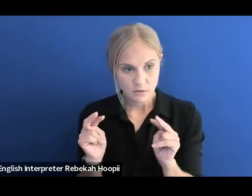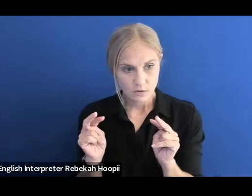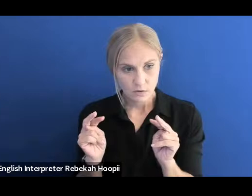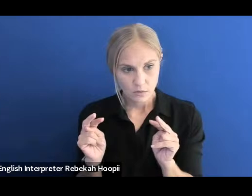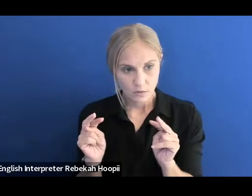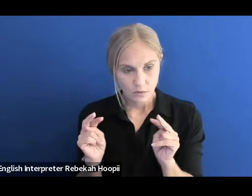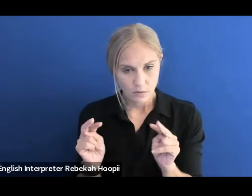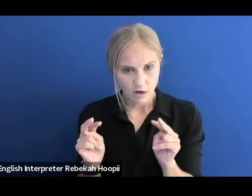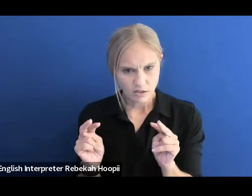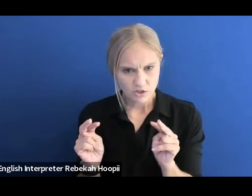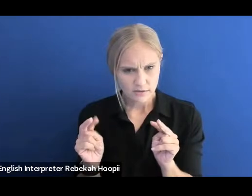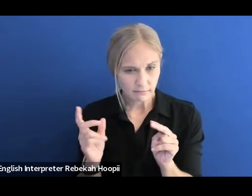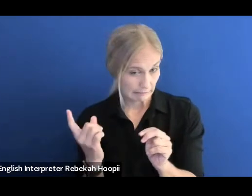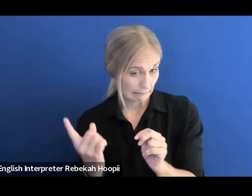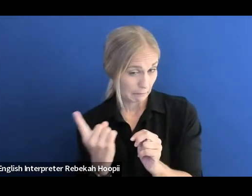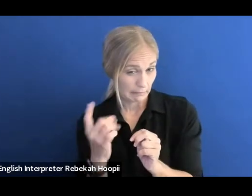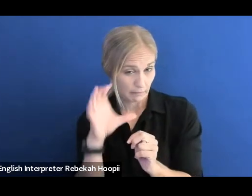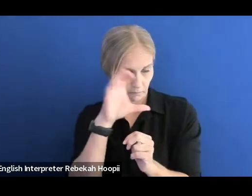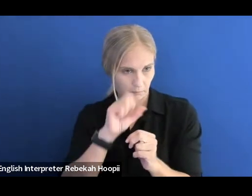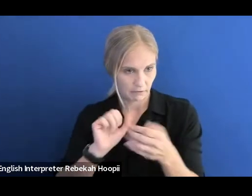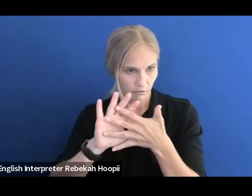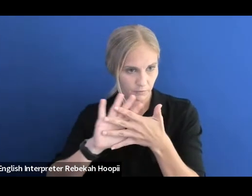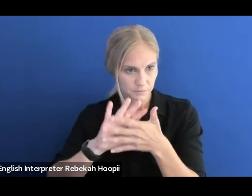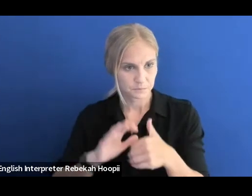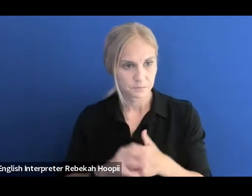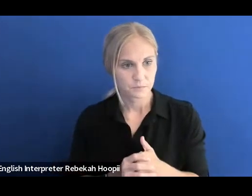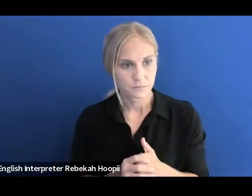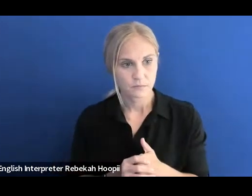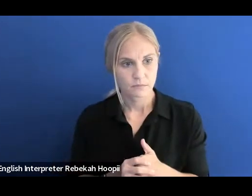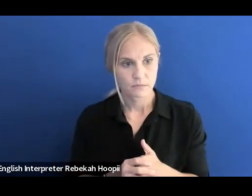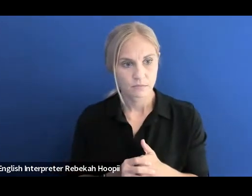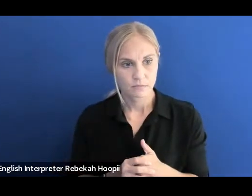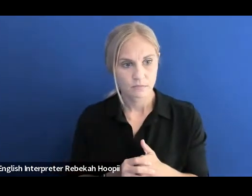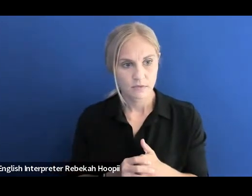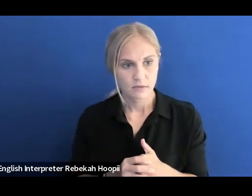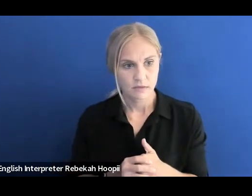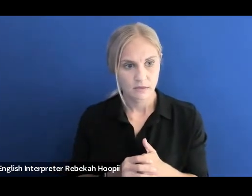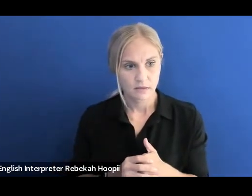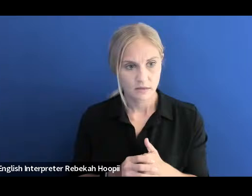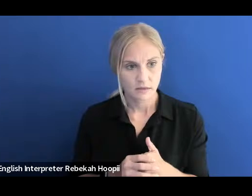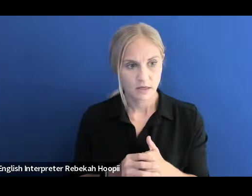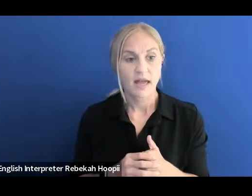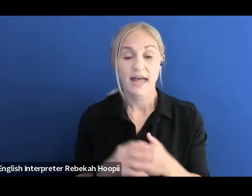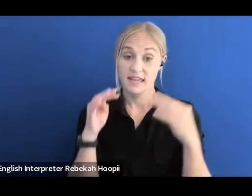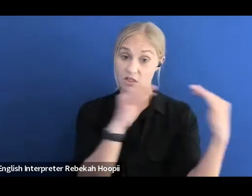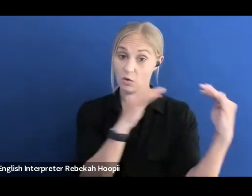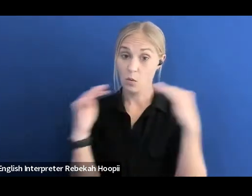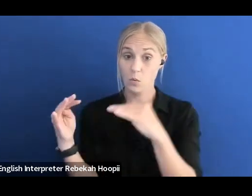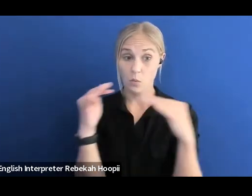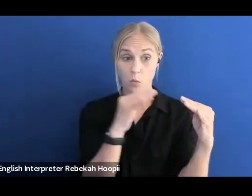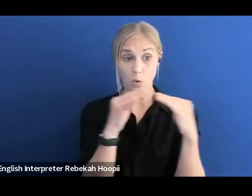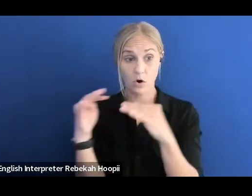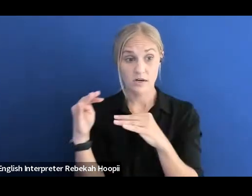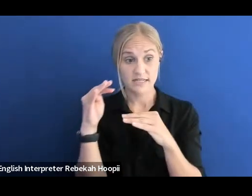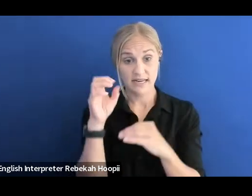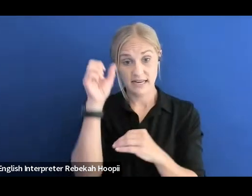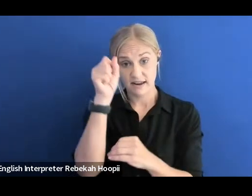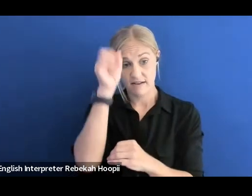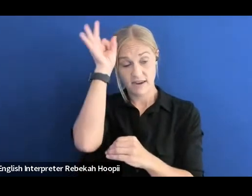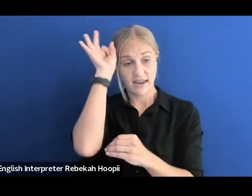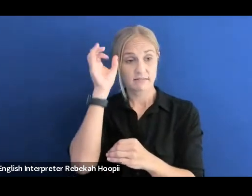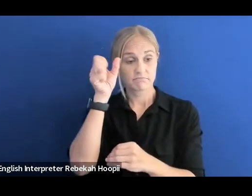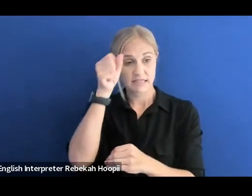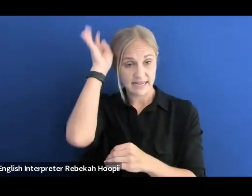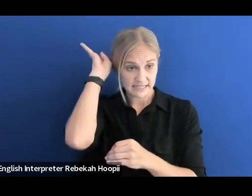following that, the propaganda for the wars in Afghanistan and in Iraq.